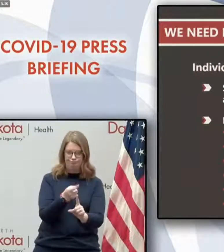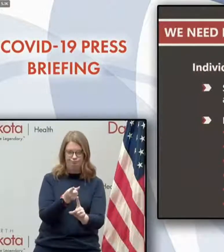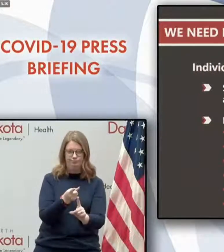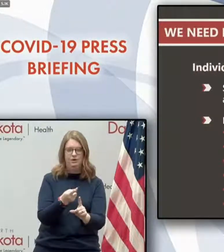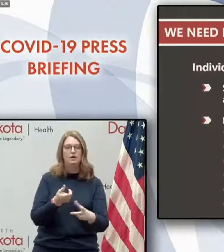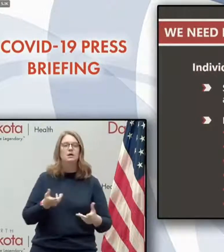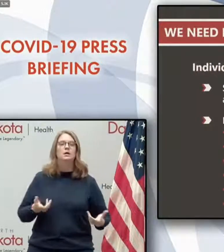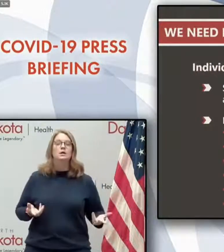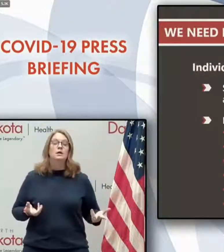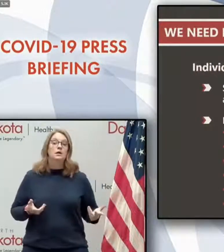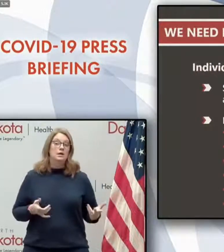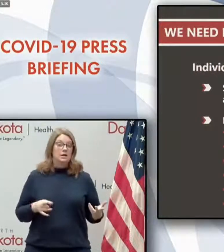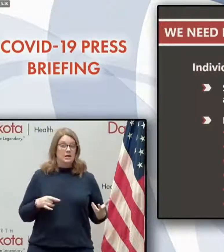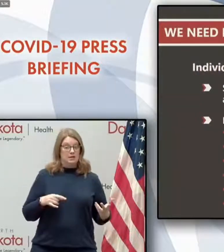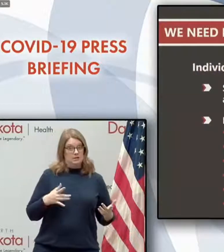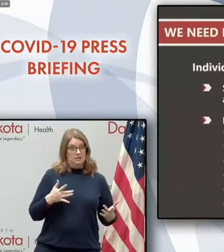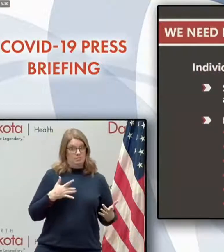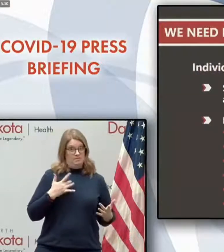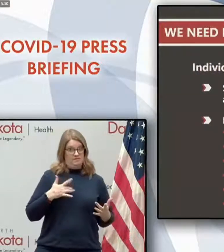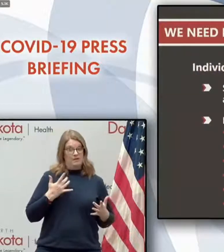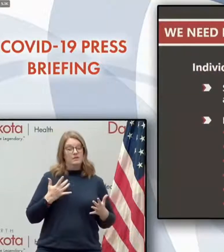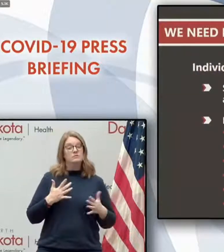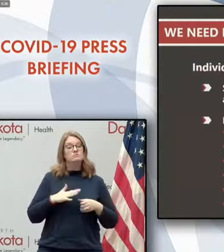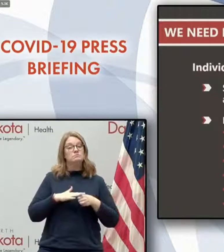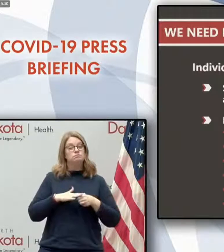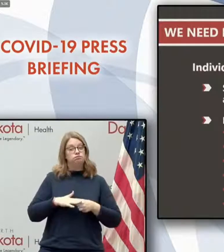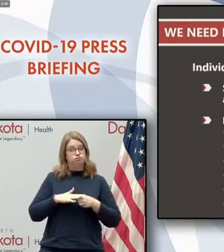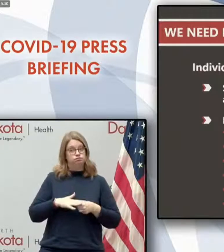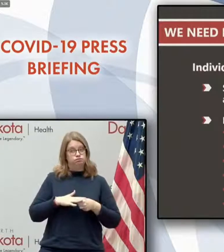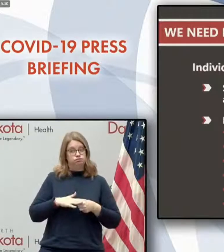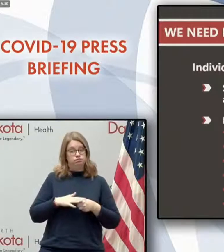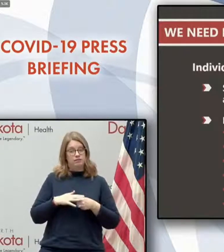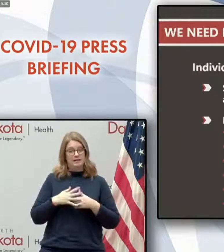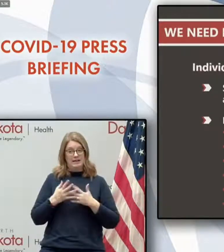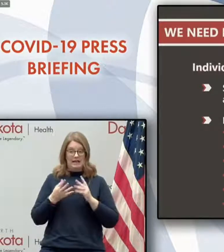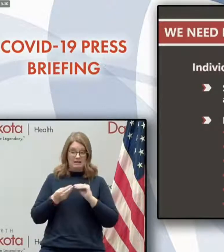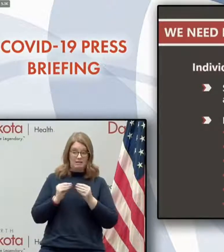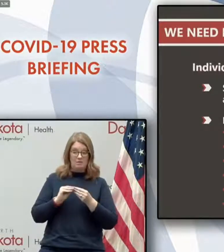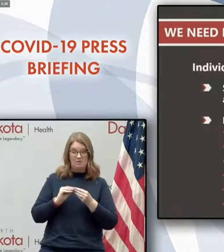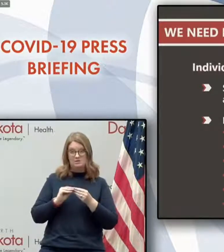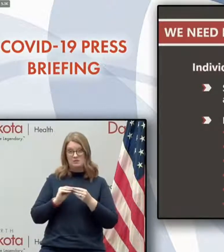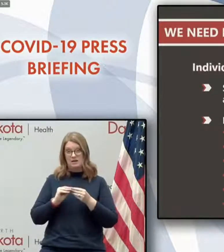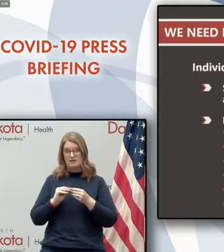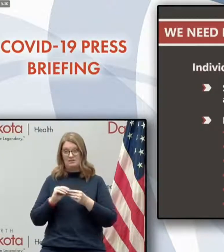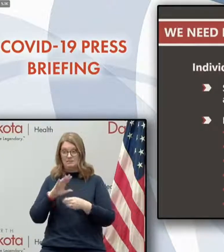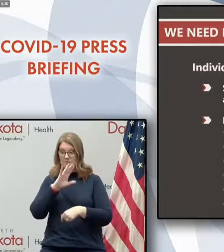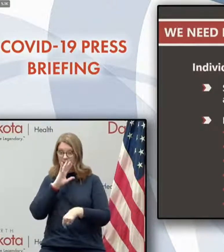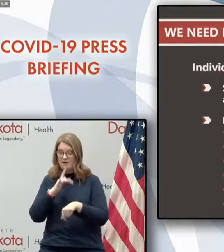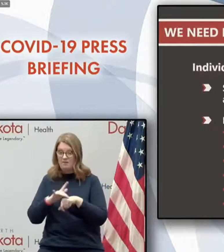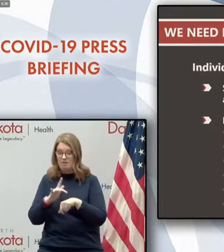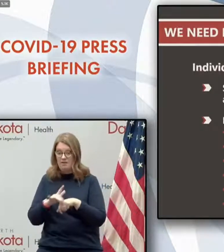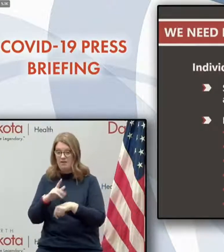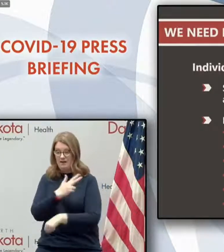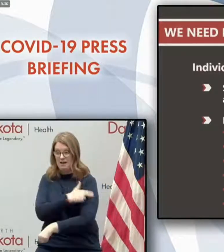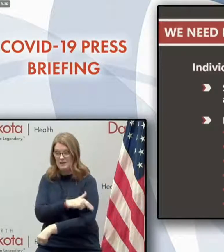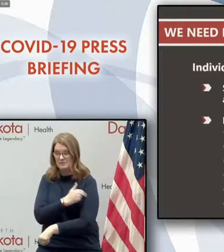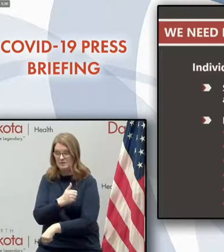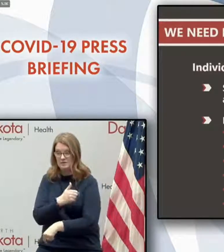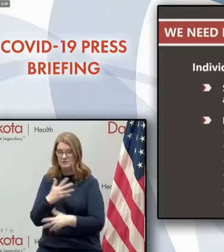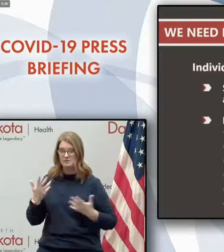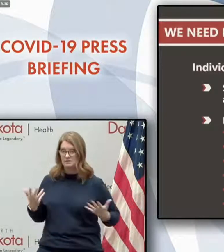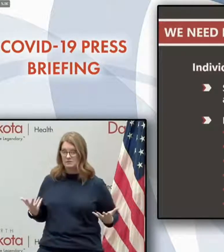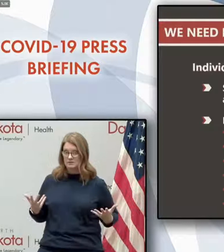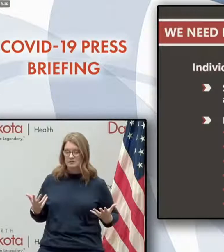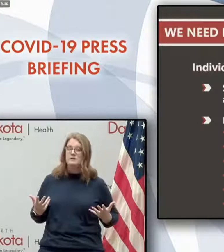we're constrained and based on numbers running out of healthcare capacity, what are we doing about that? One, with